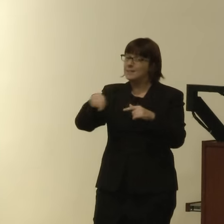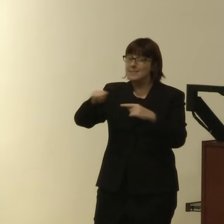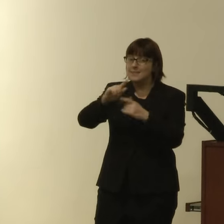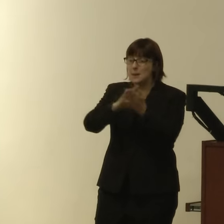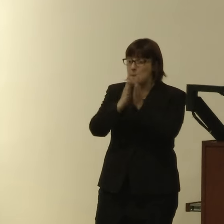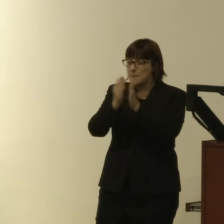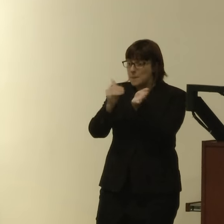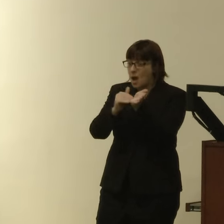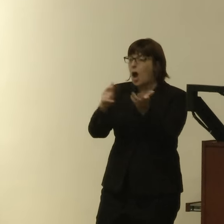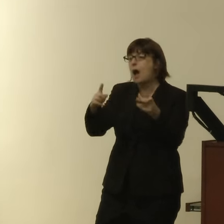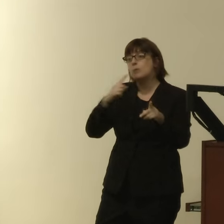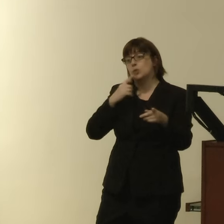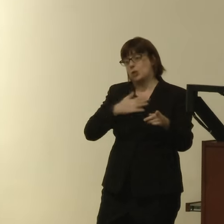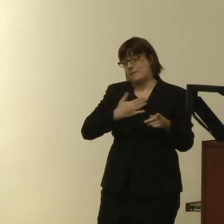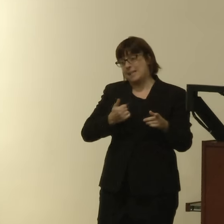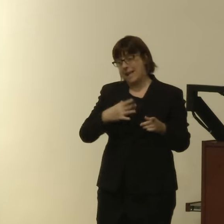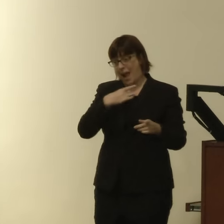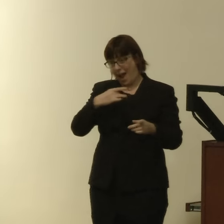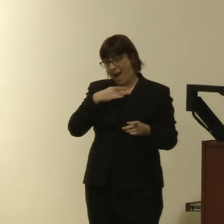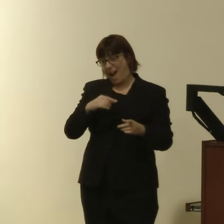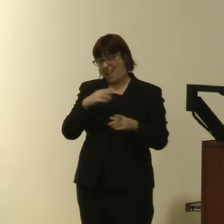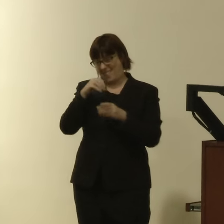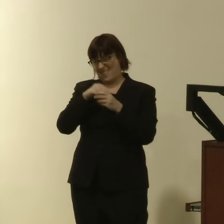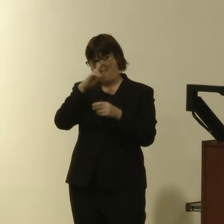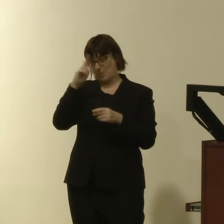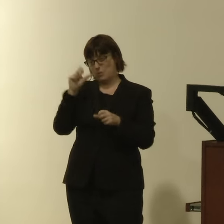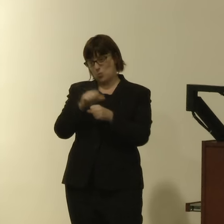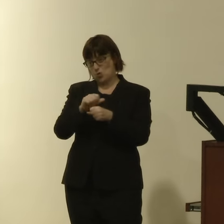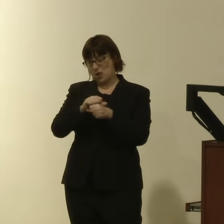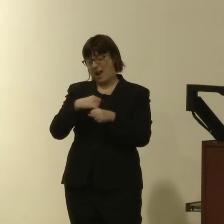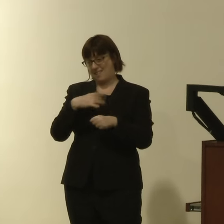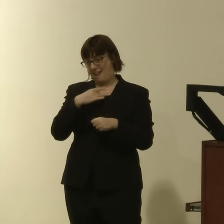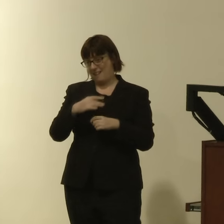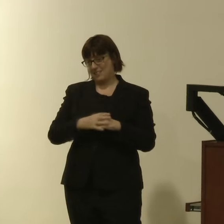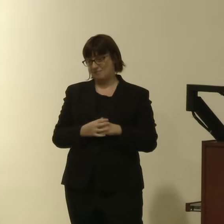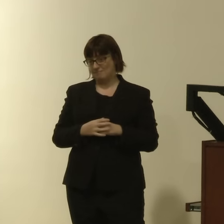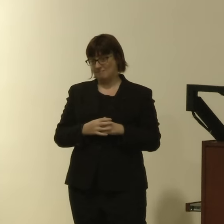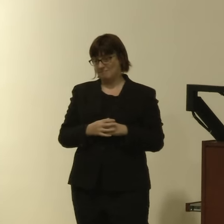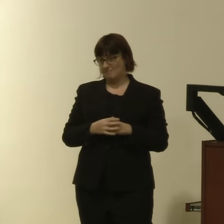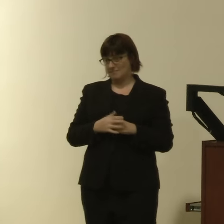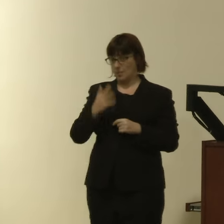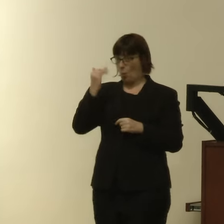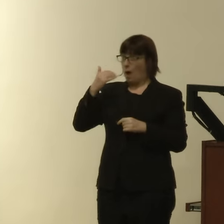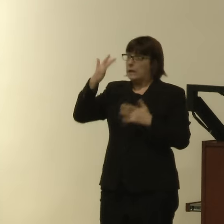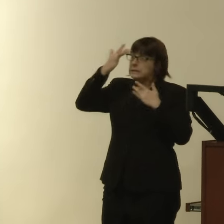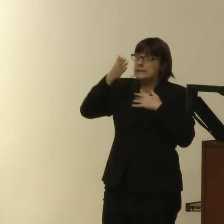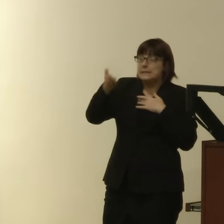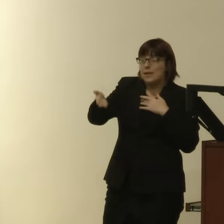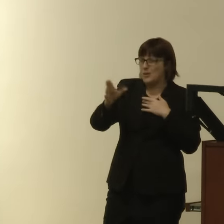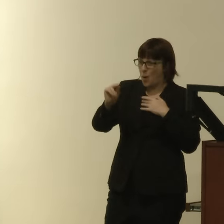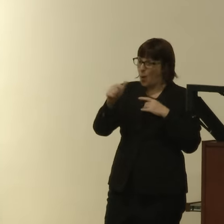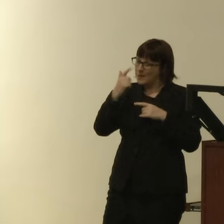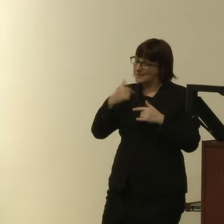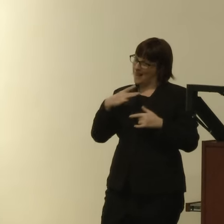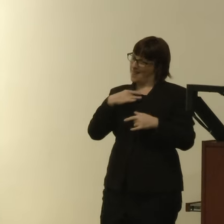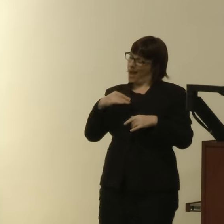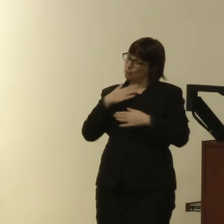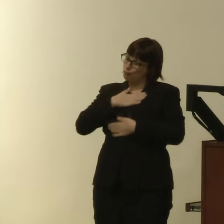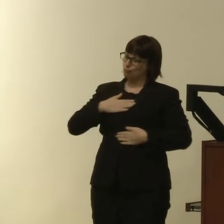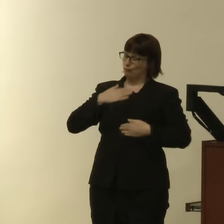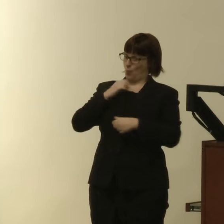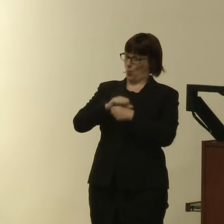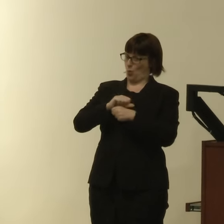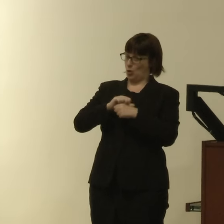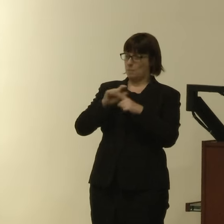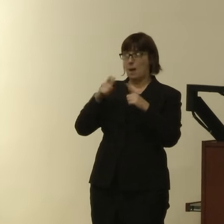do. Like I already confessed, I like being in a hospital. It's not because the burden of disease is there, it's because of what I like to do. But I